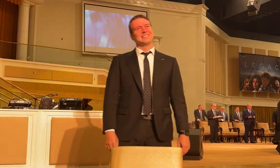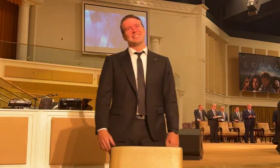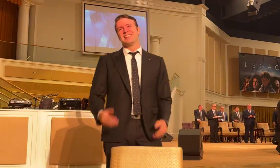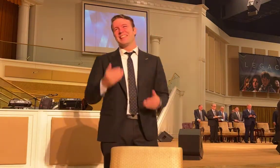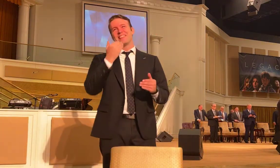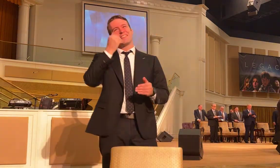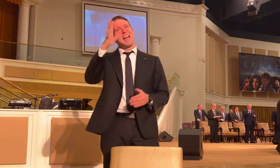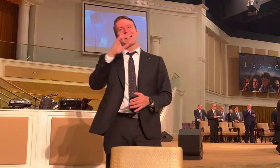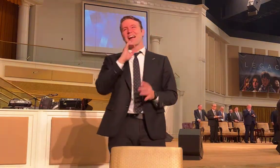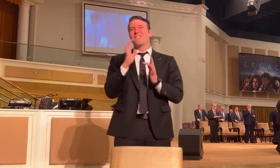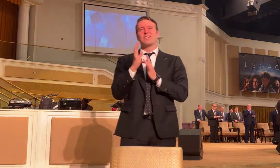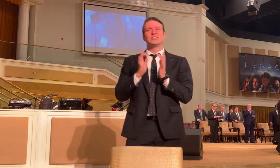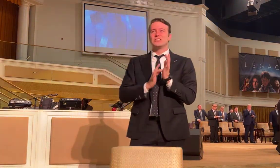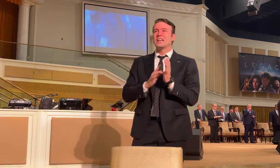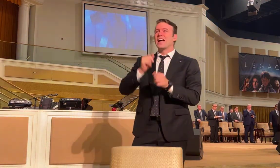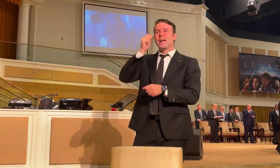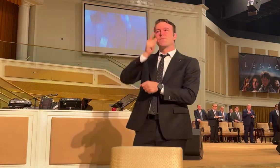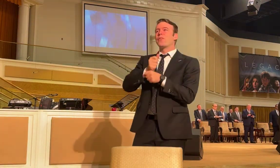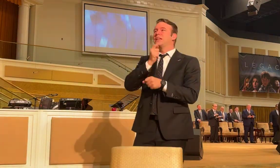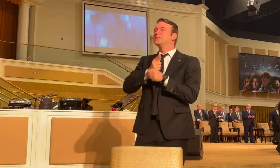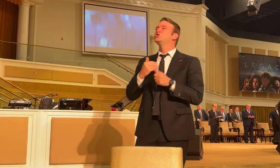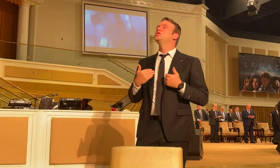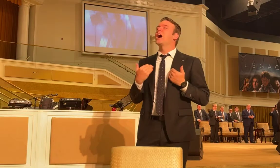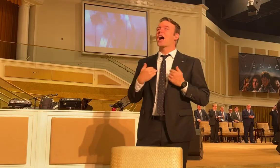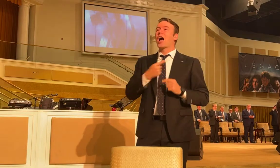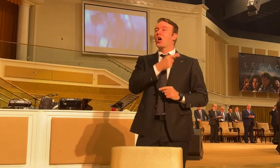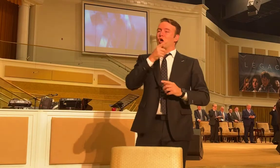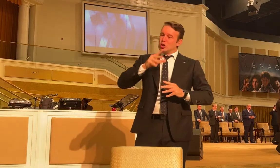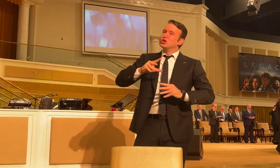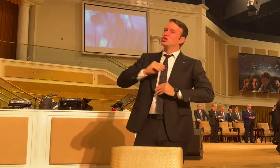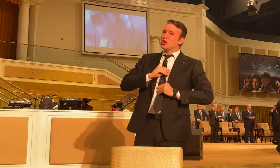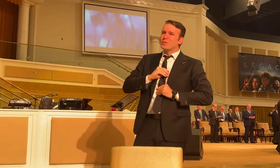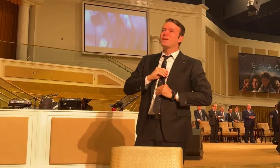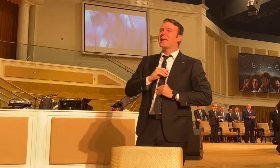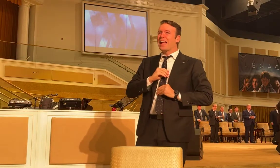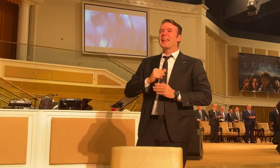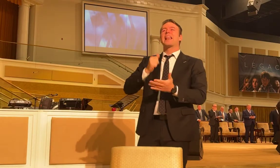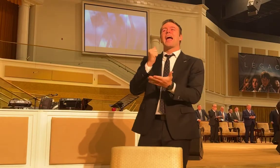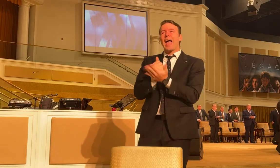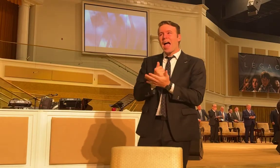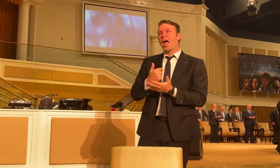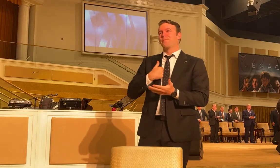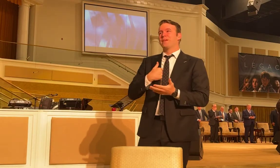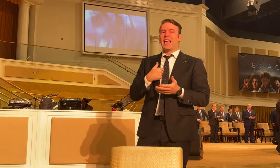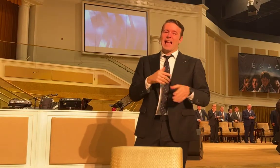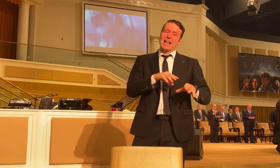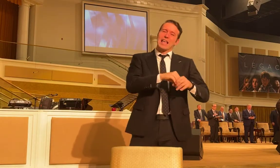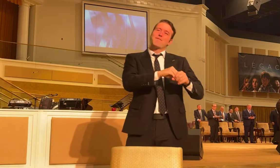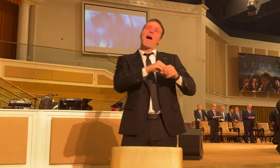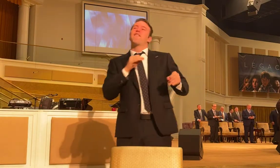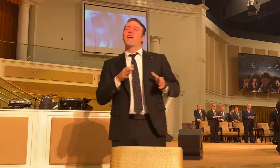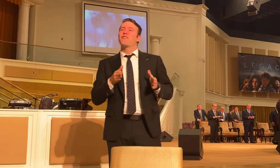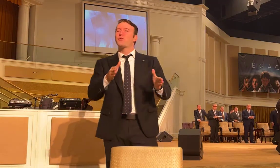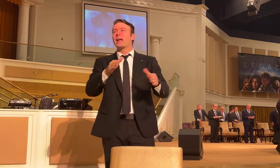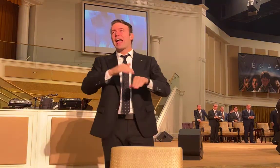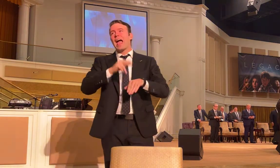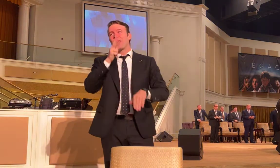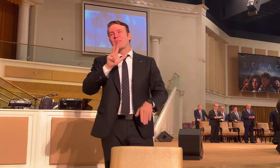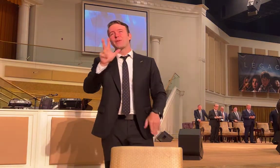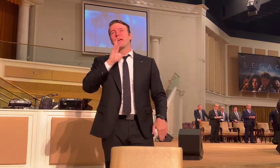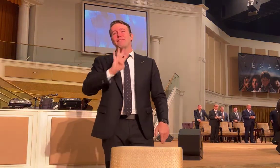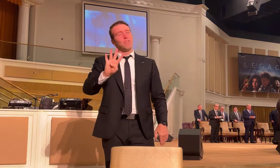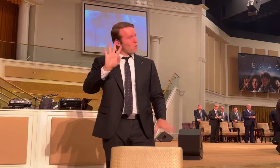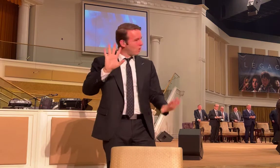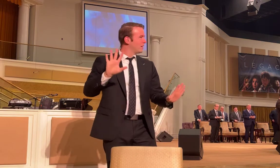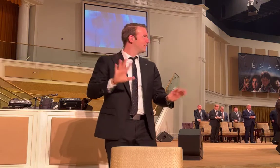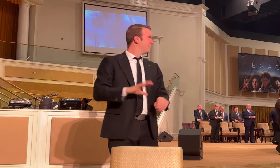Thank God for Jesus. And Brother and Sister Young took me in and helped me get me off the streets at 3 and 4.